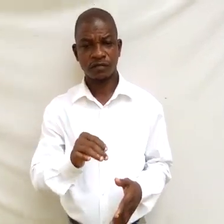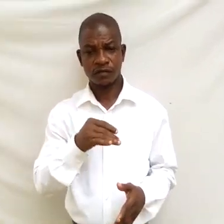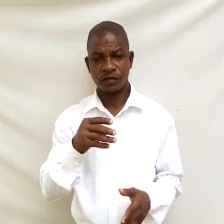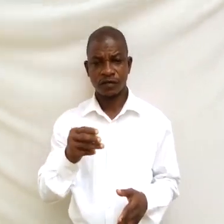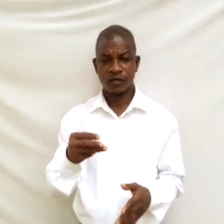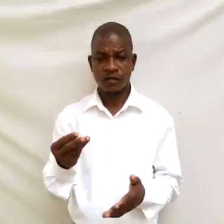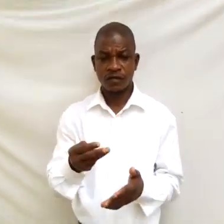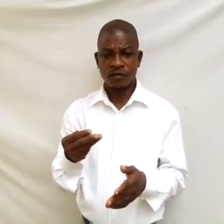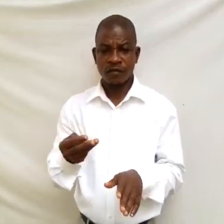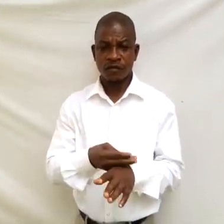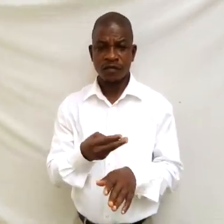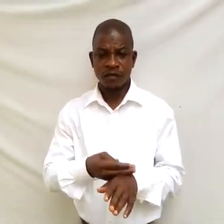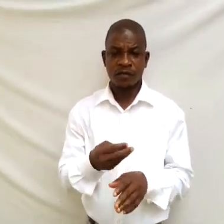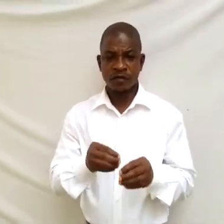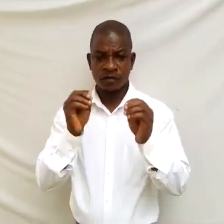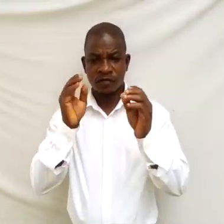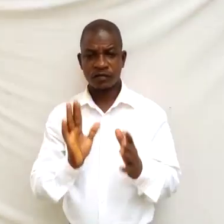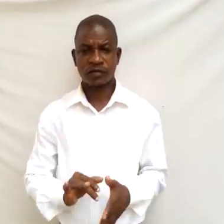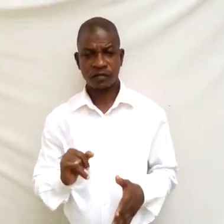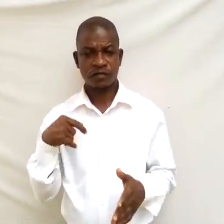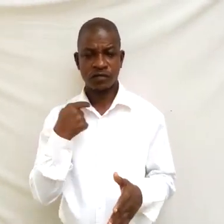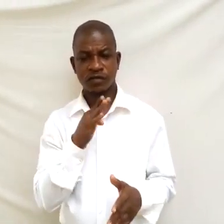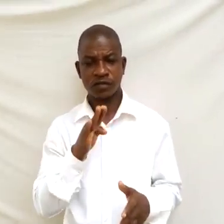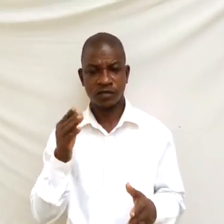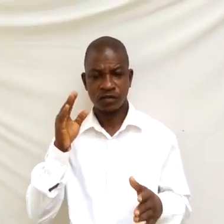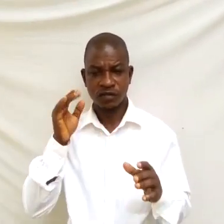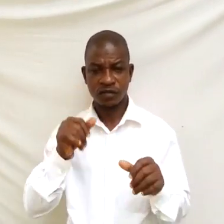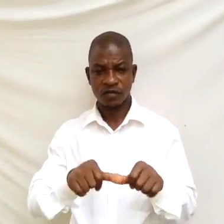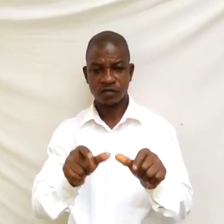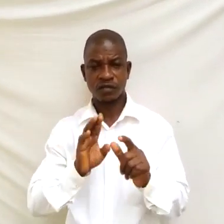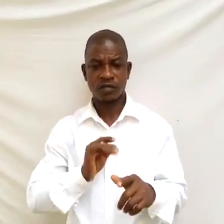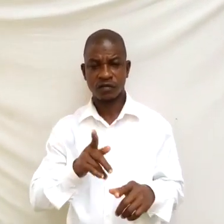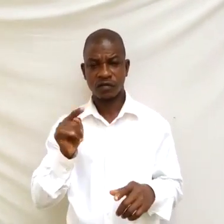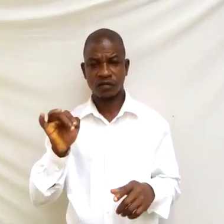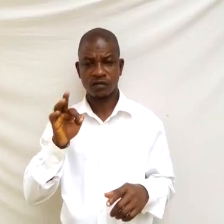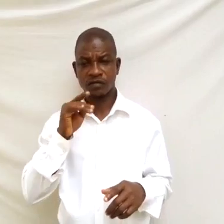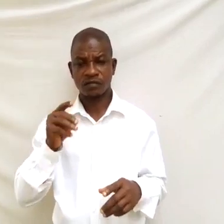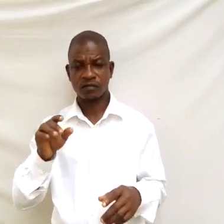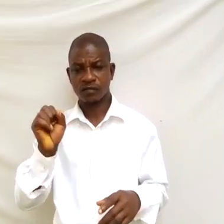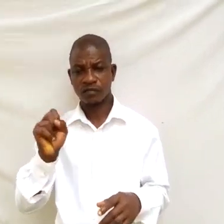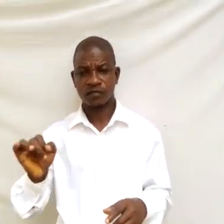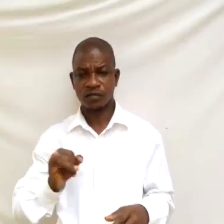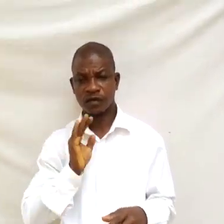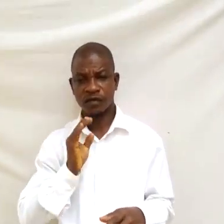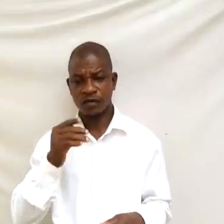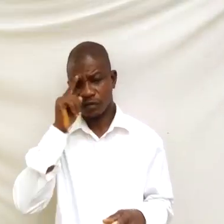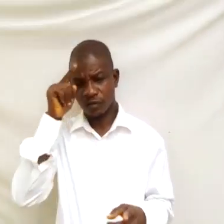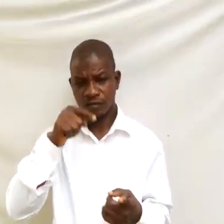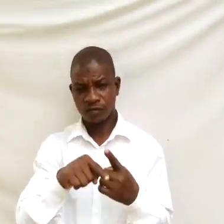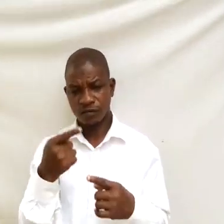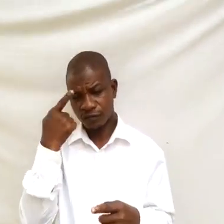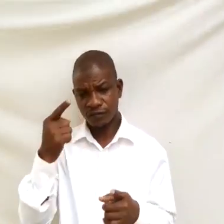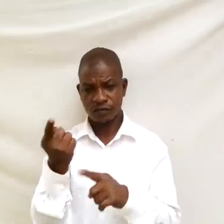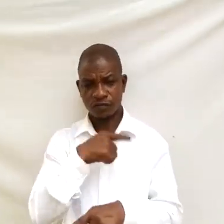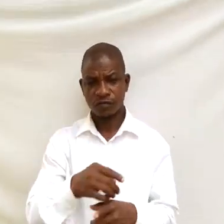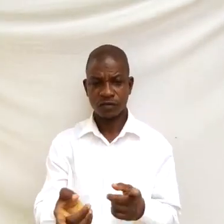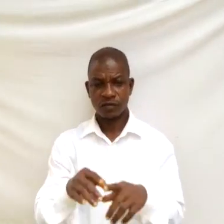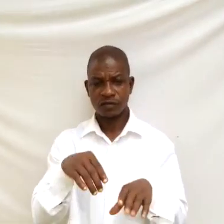tutor. We shall continue our trigonometry series, and our objectives for today's class are as